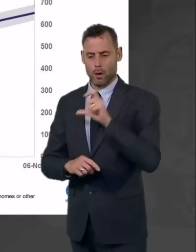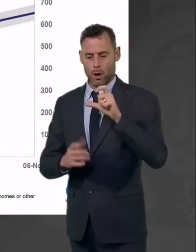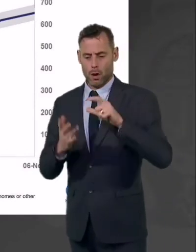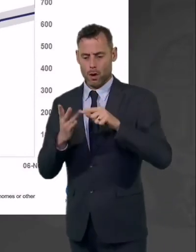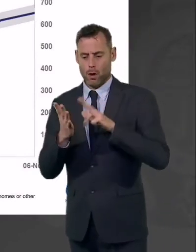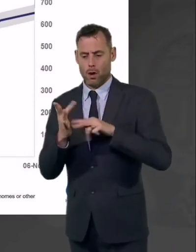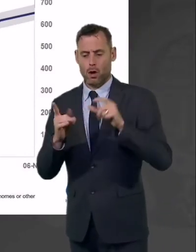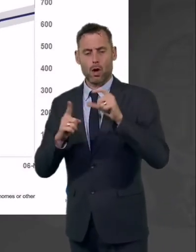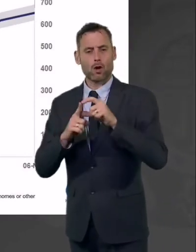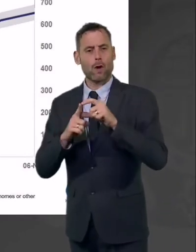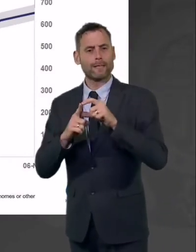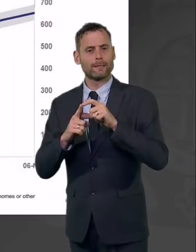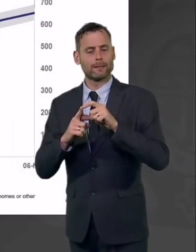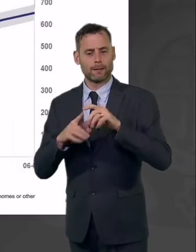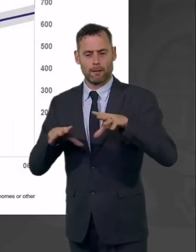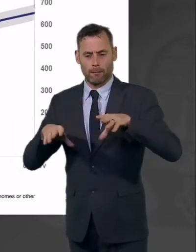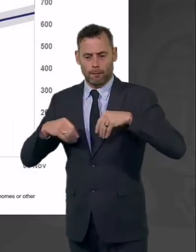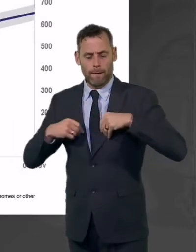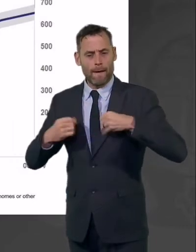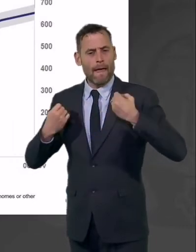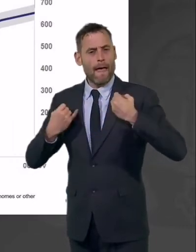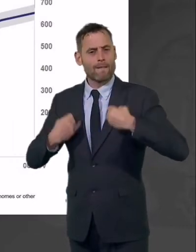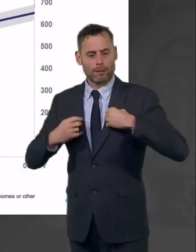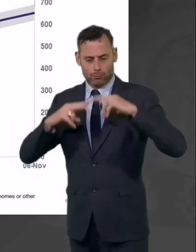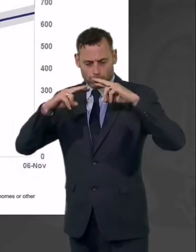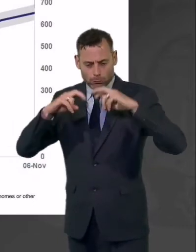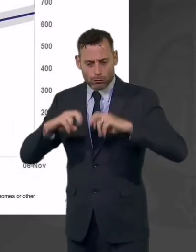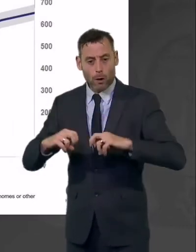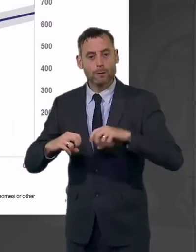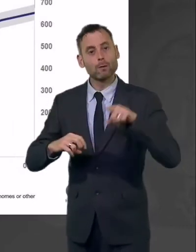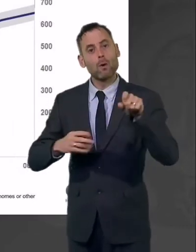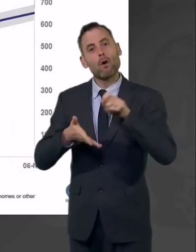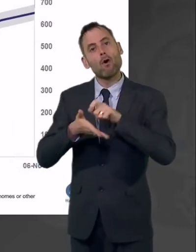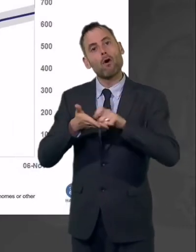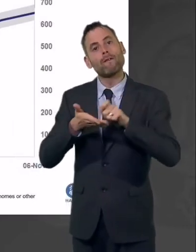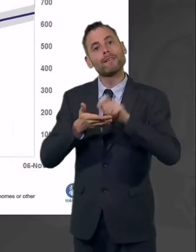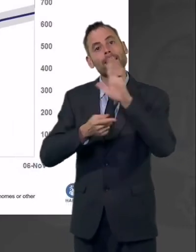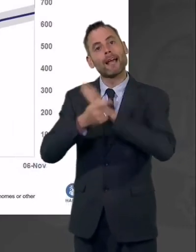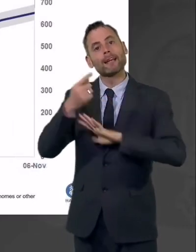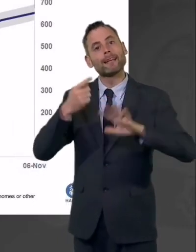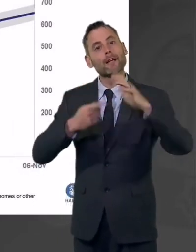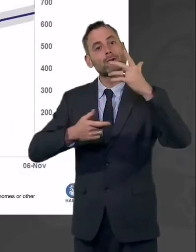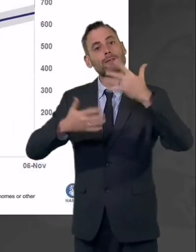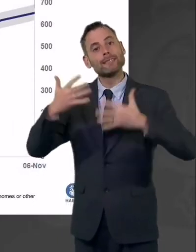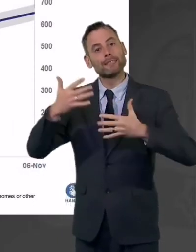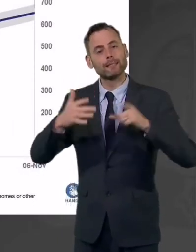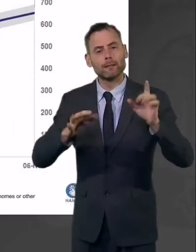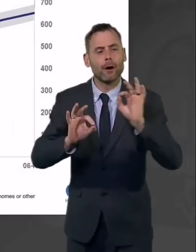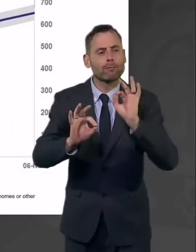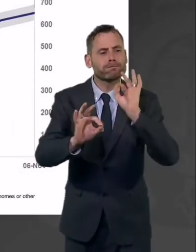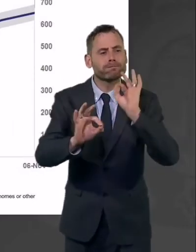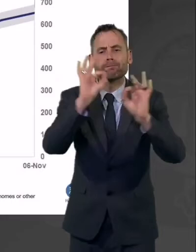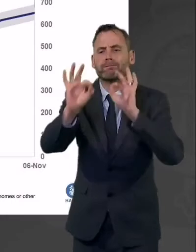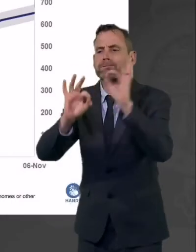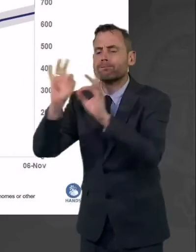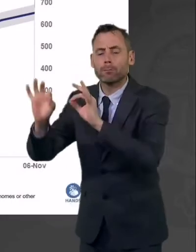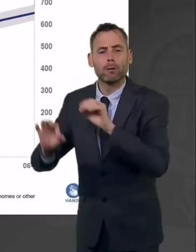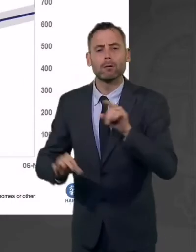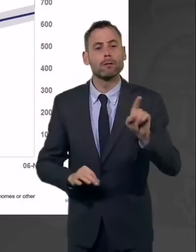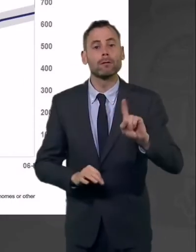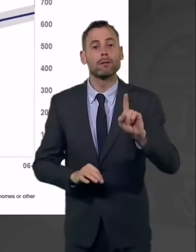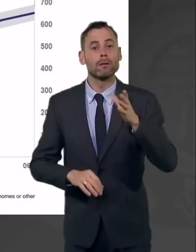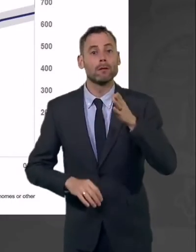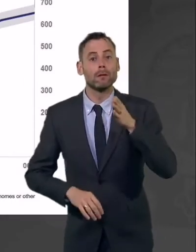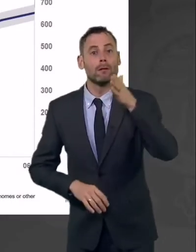Statistics. So what that survey does is it visits people in their home. It visits very large numbers of households and